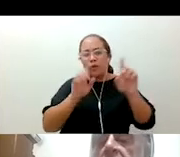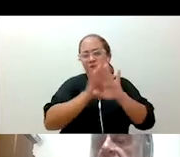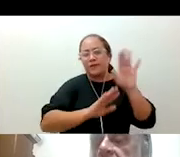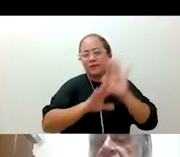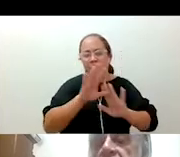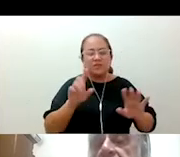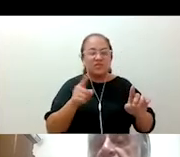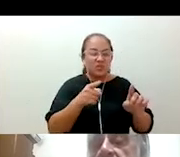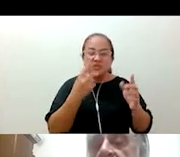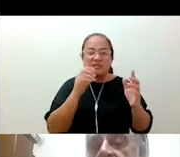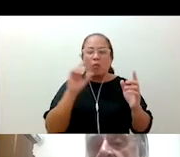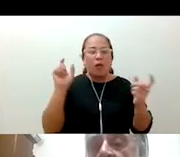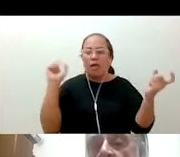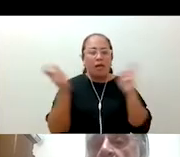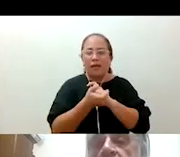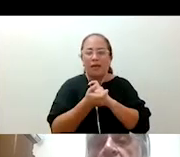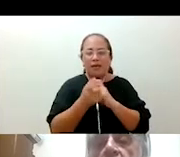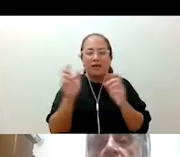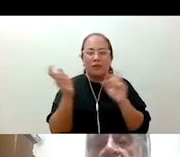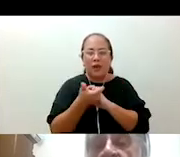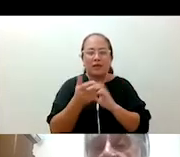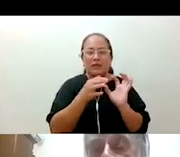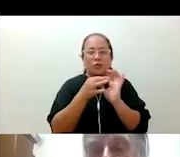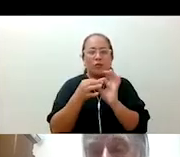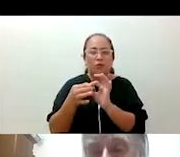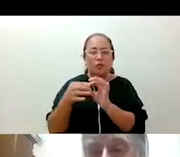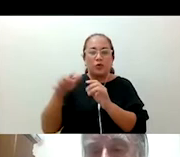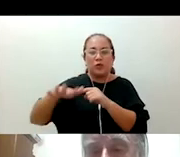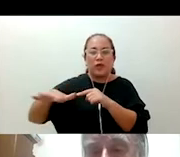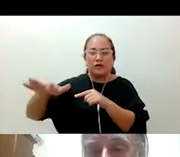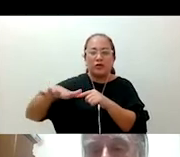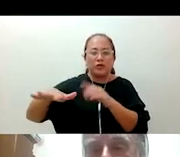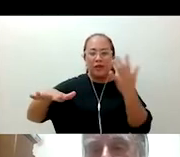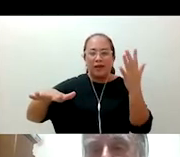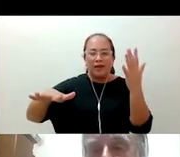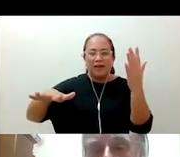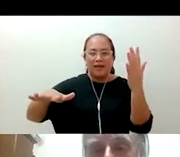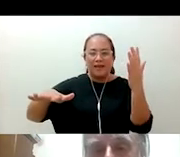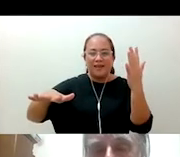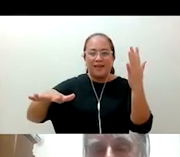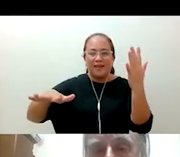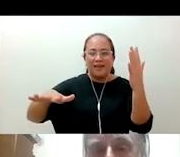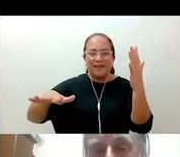So nothing needs to be changed according to location, right?